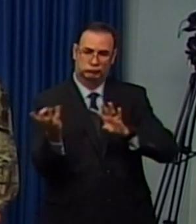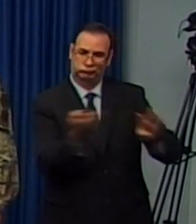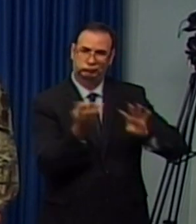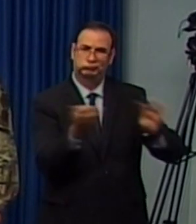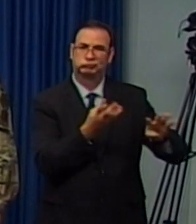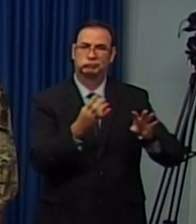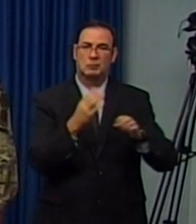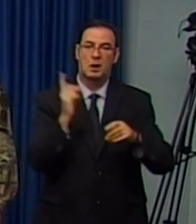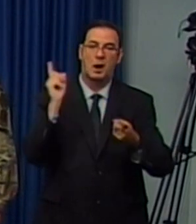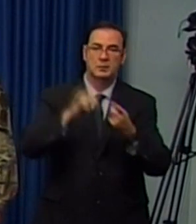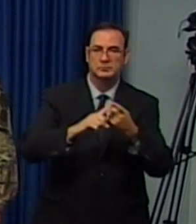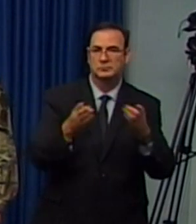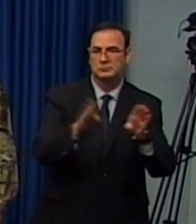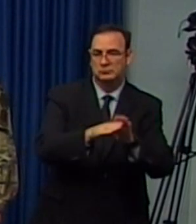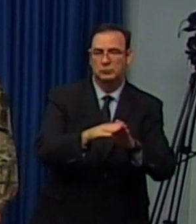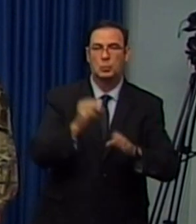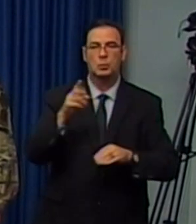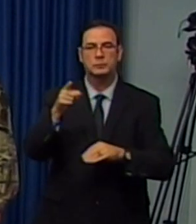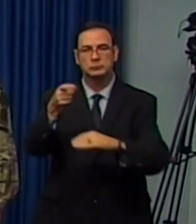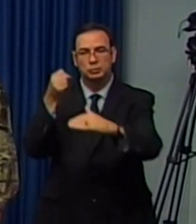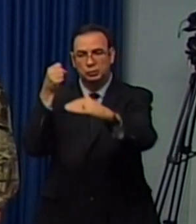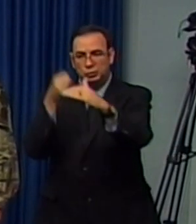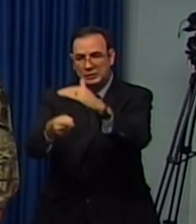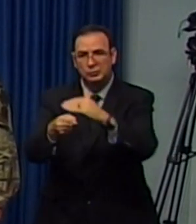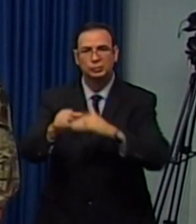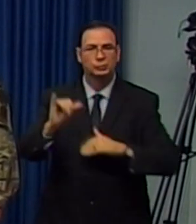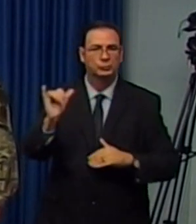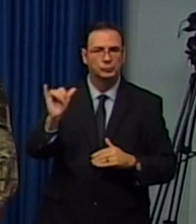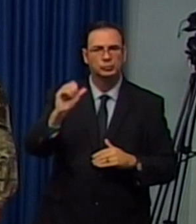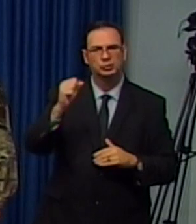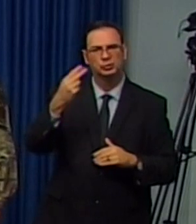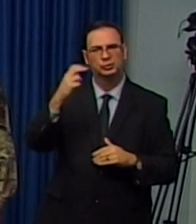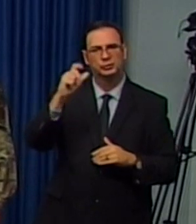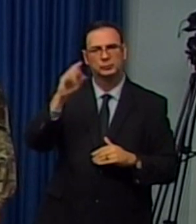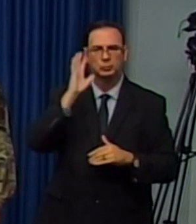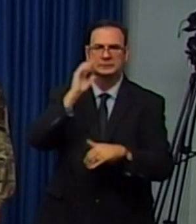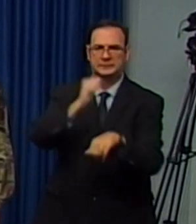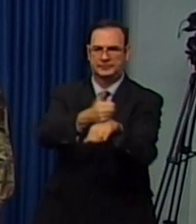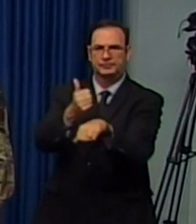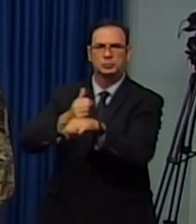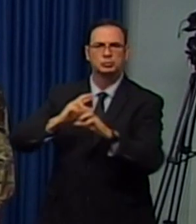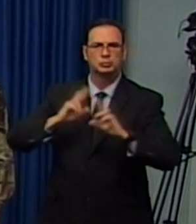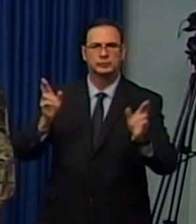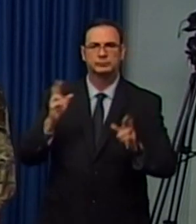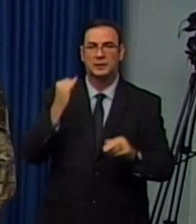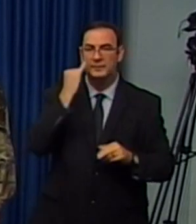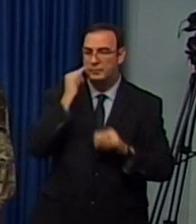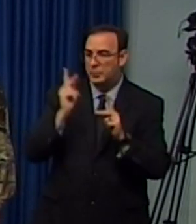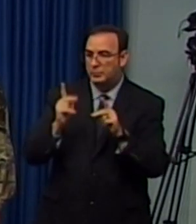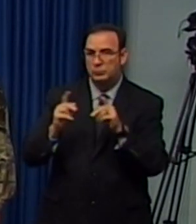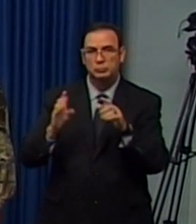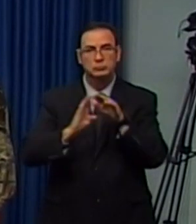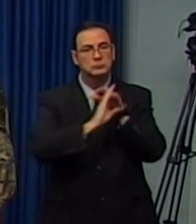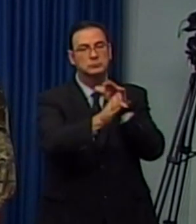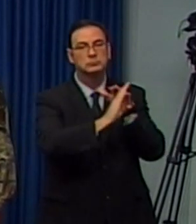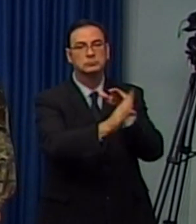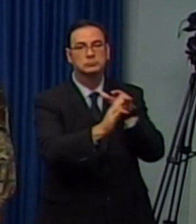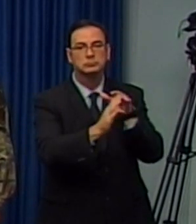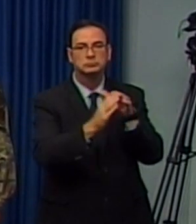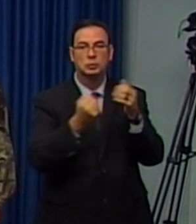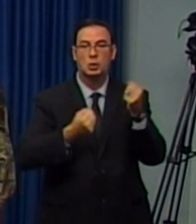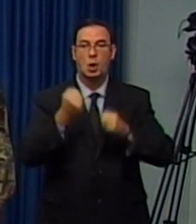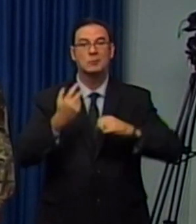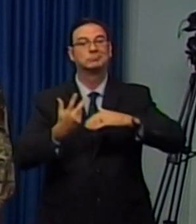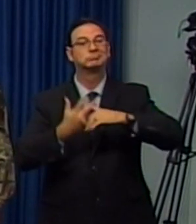so those types of evacuations are one thing. If people are planning on evacuating in their cars and just getting out of